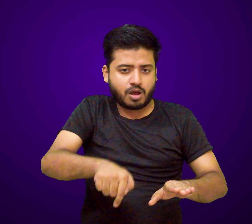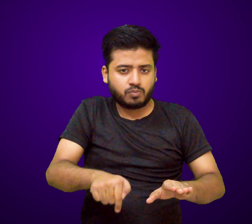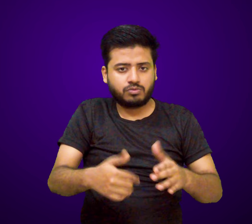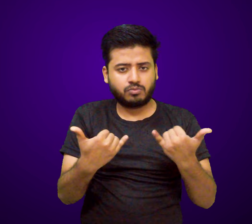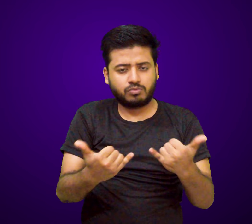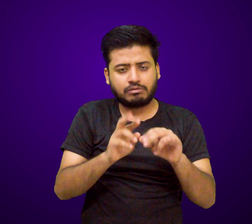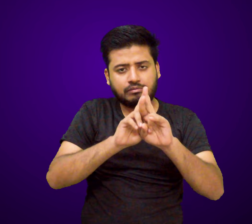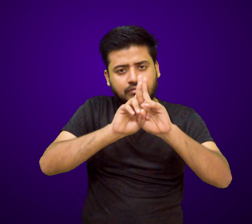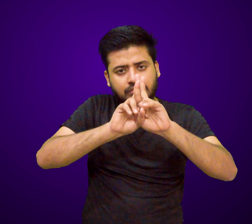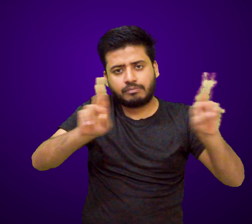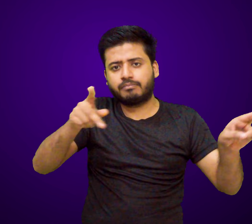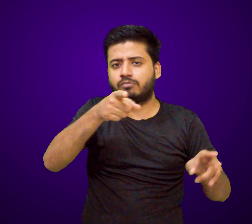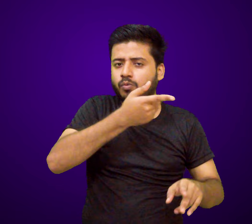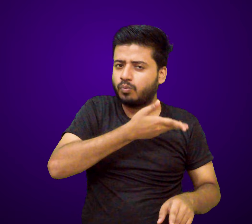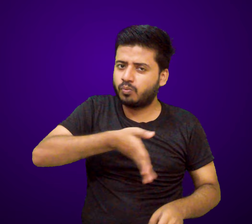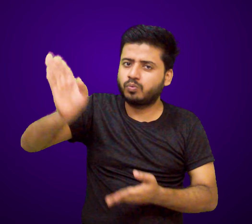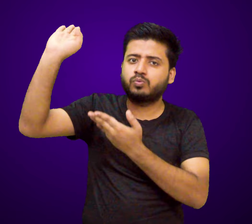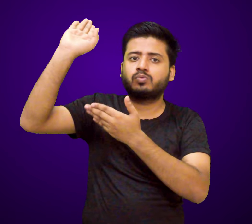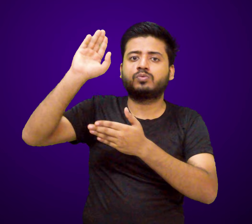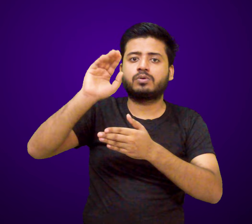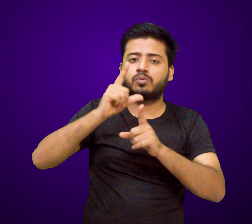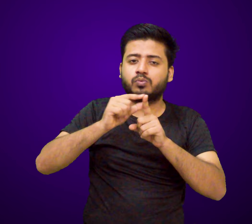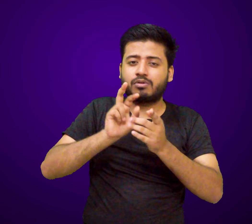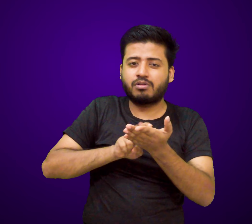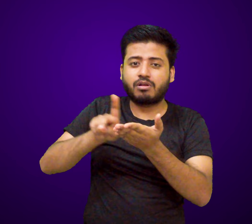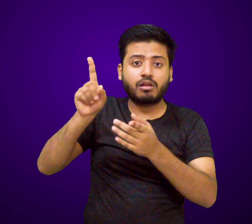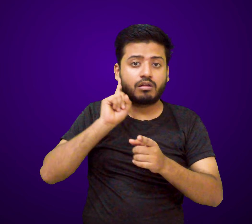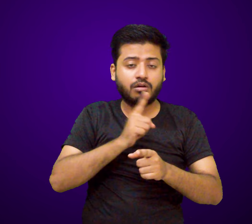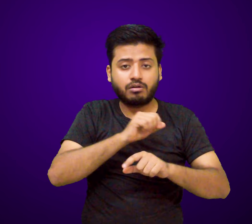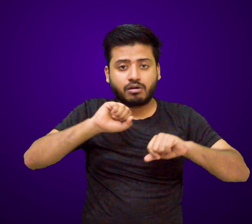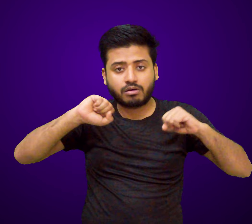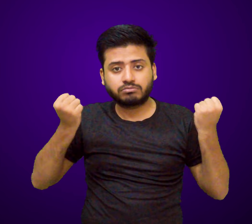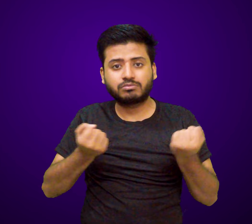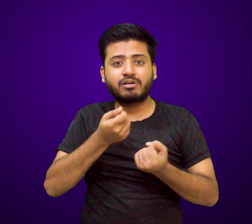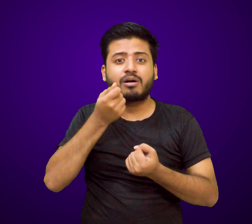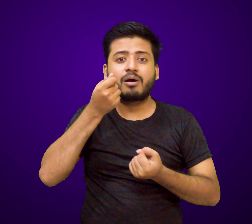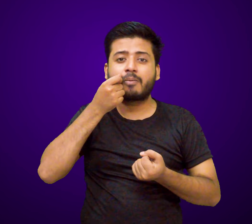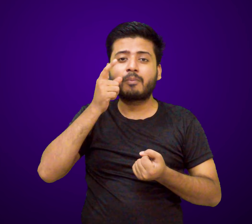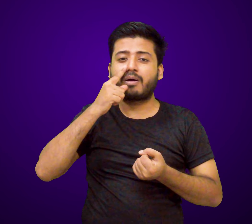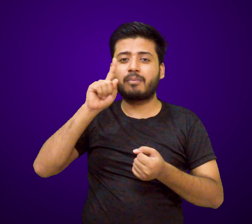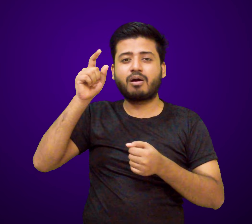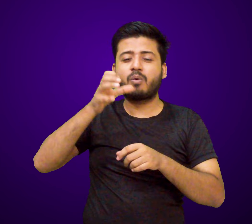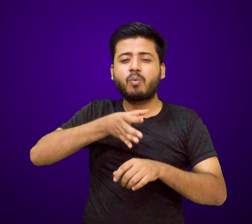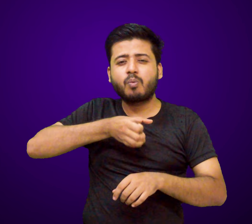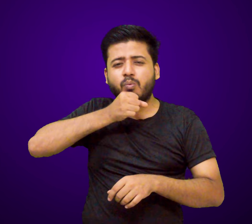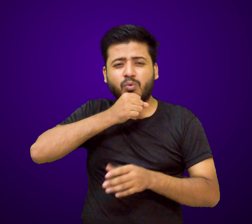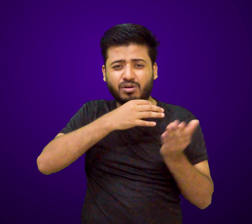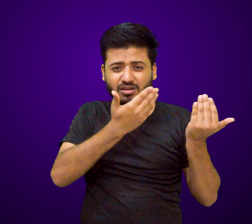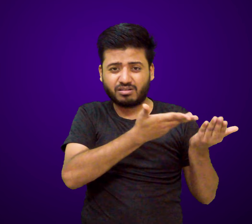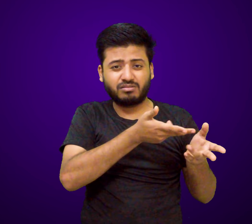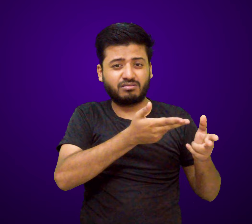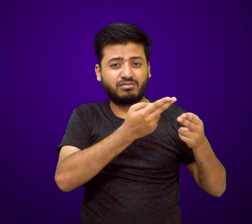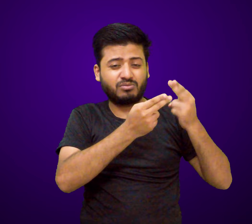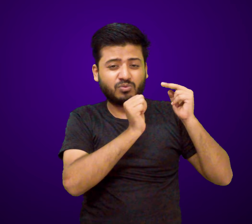cleaning, cooking, laundry, and gardening. Personal care, like dressing, bathing, and